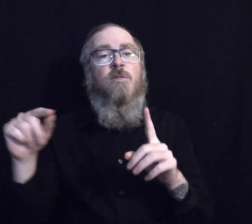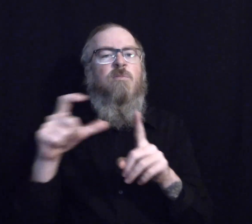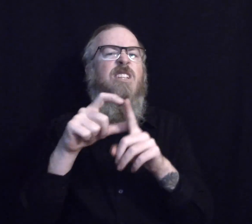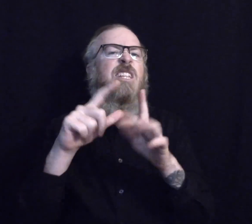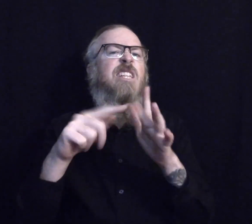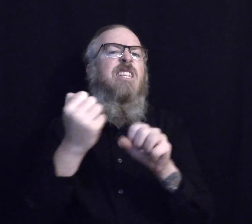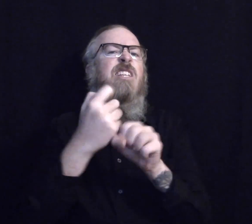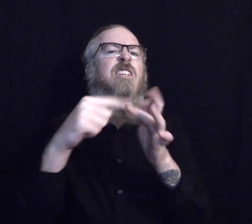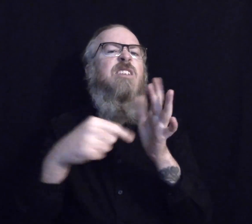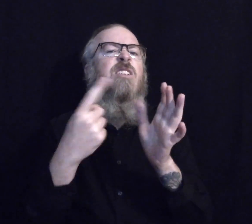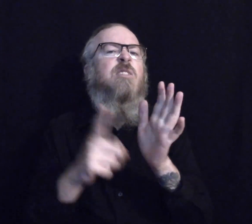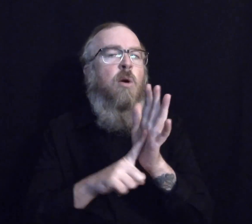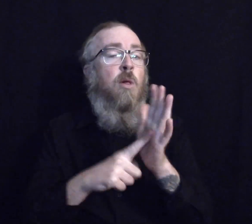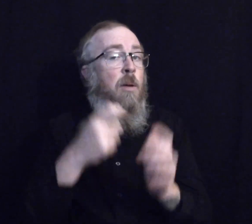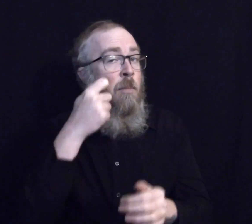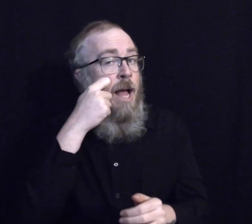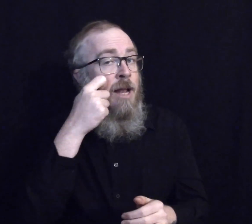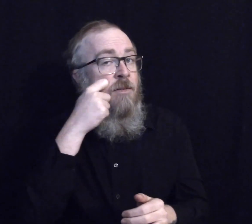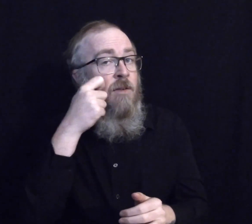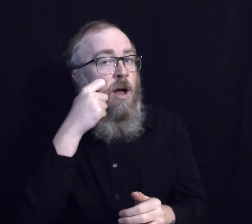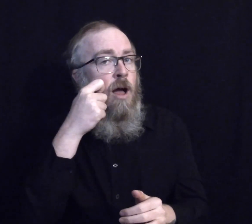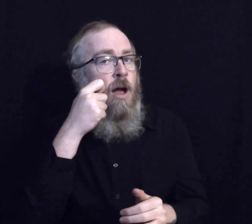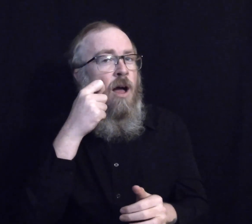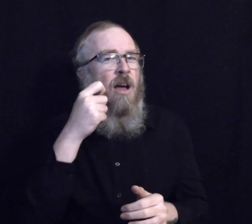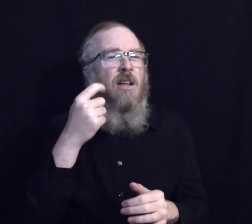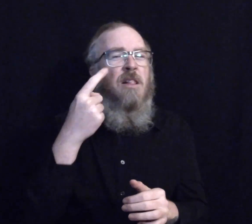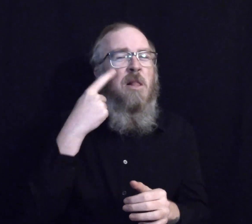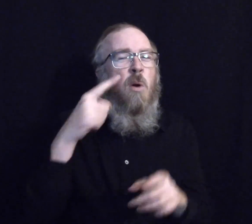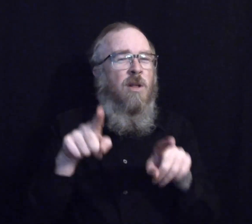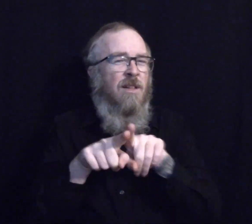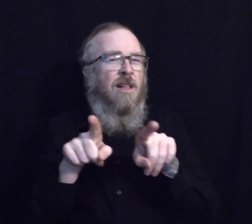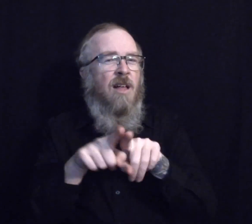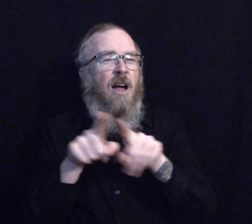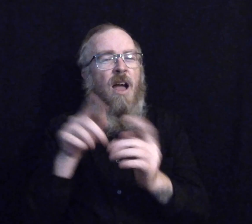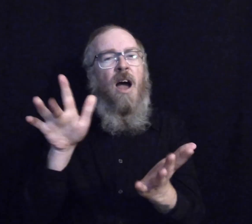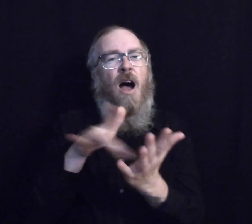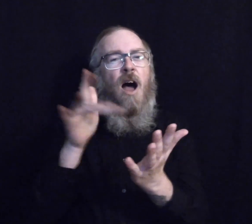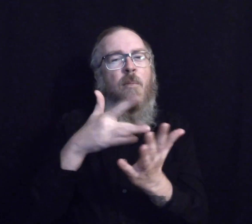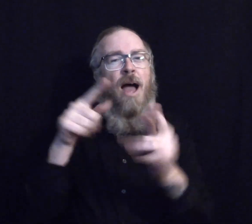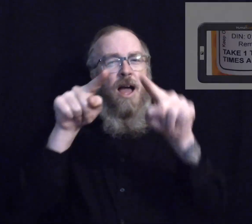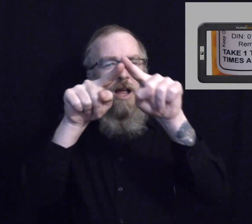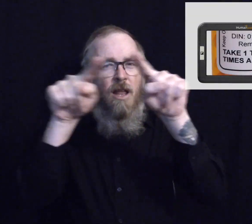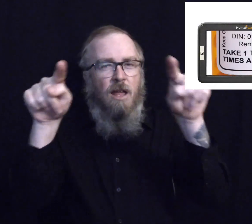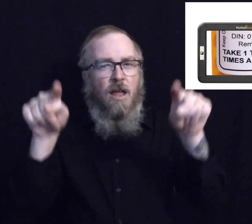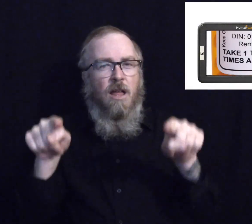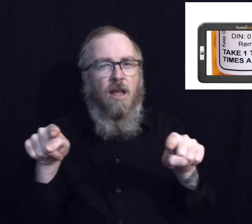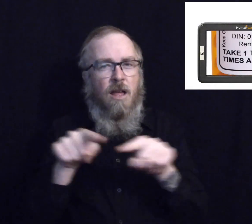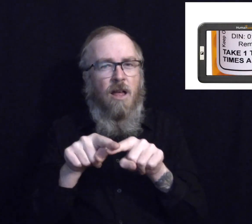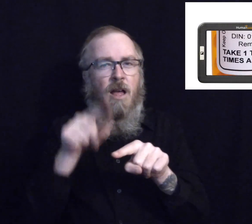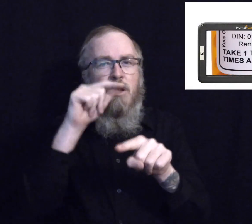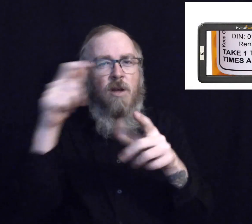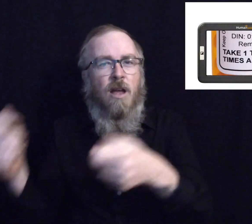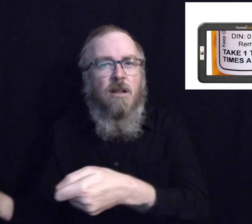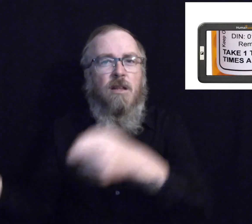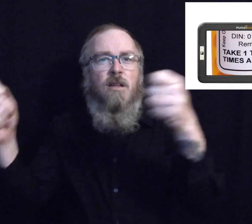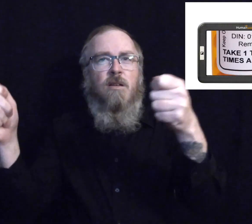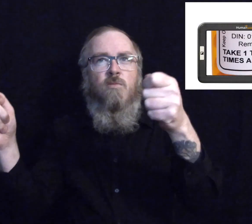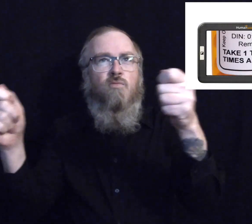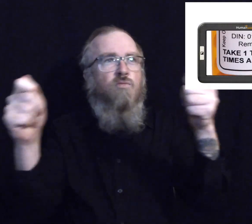Digital magnifiers look similar to an iPad or a tablet. It's a square device that can be pointed around to